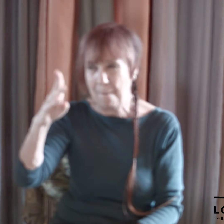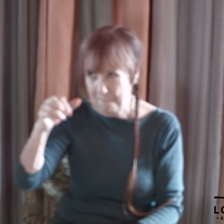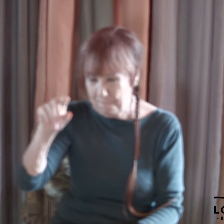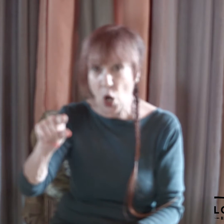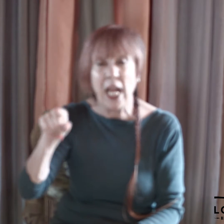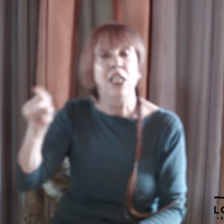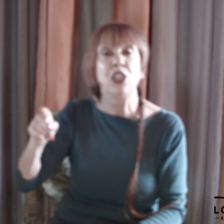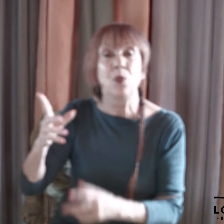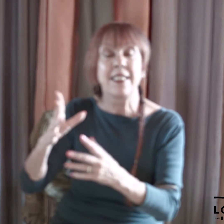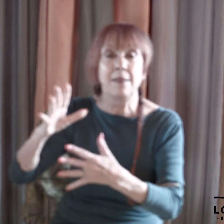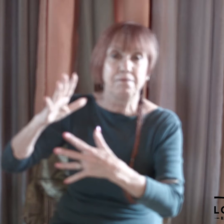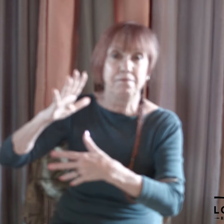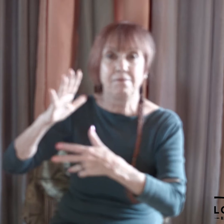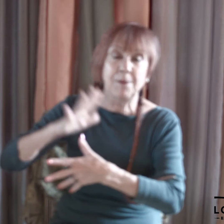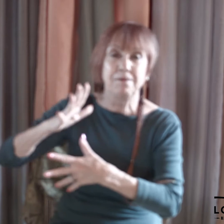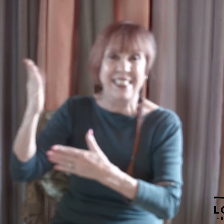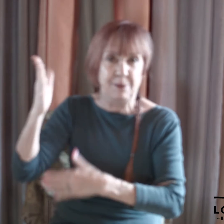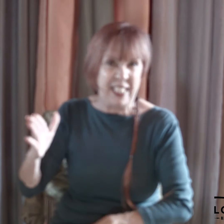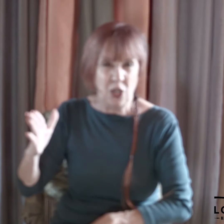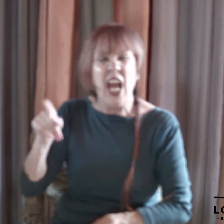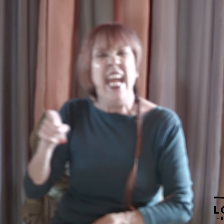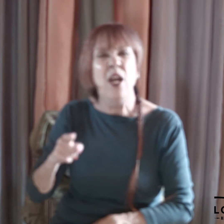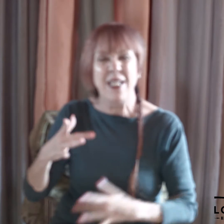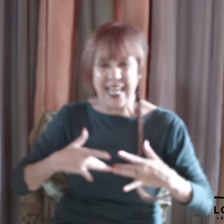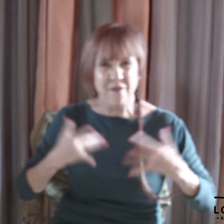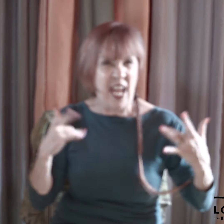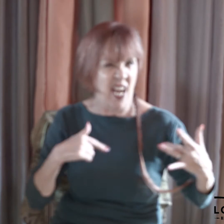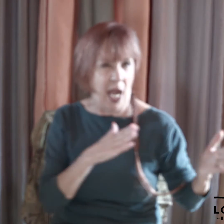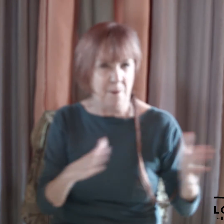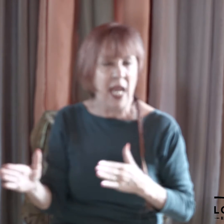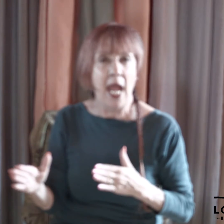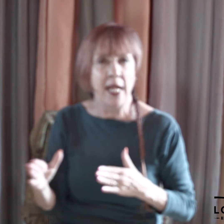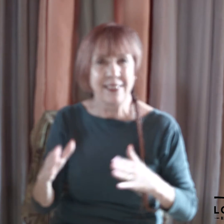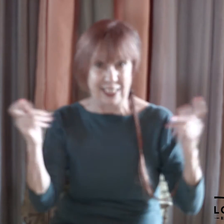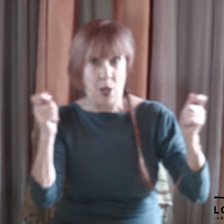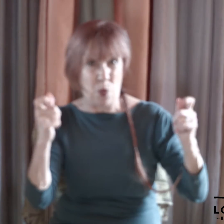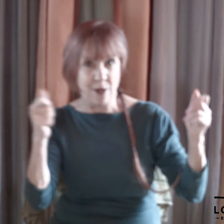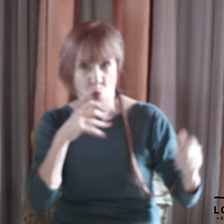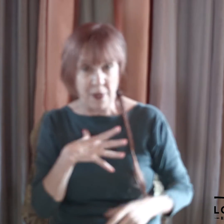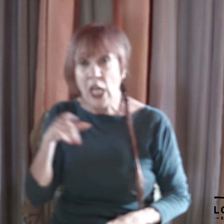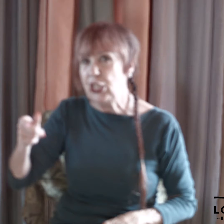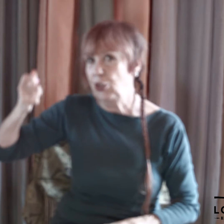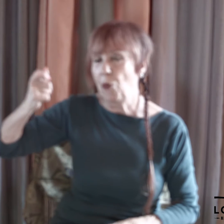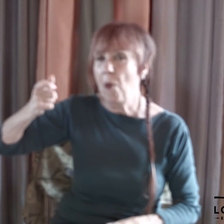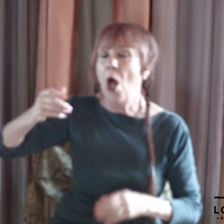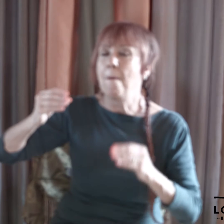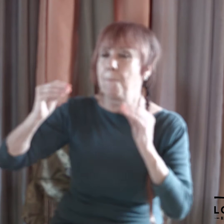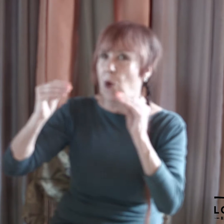event that I helped to plan, a week-long event celebrating women. She was a professor at the time, not on the bench yet.